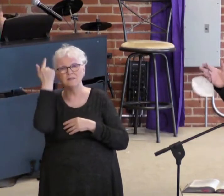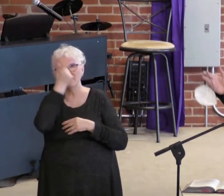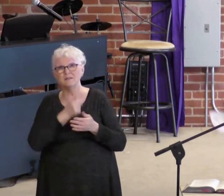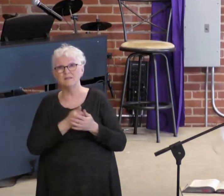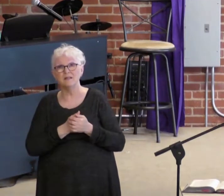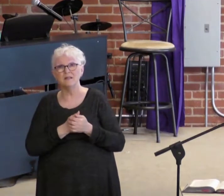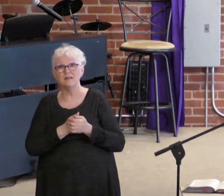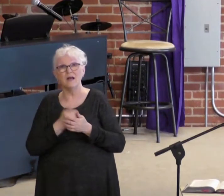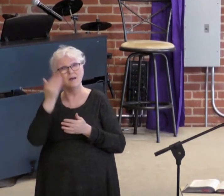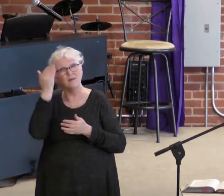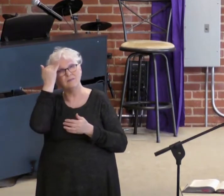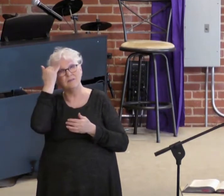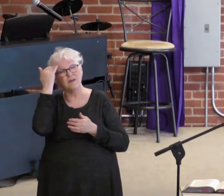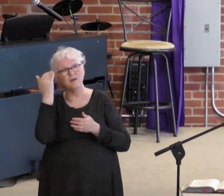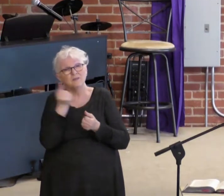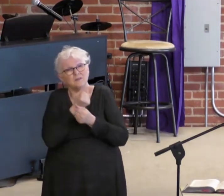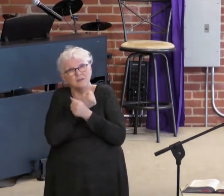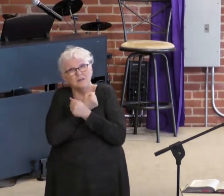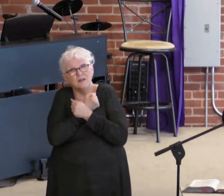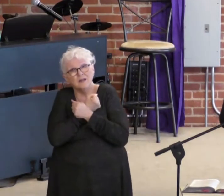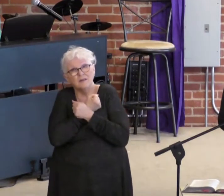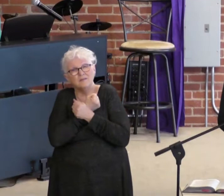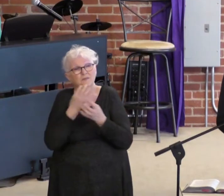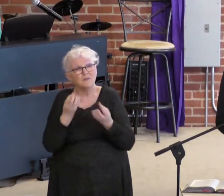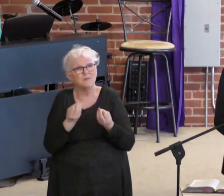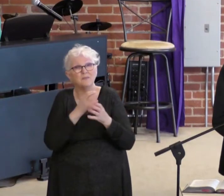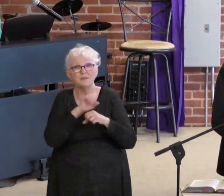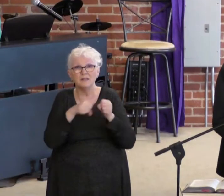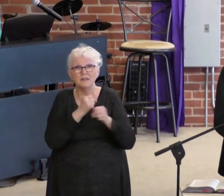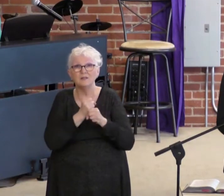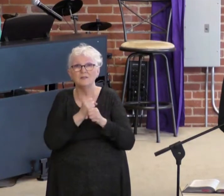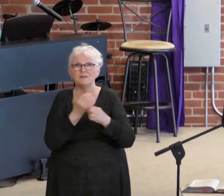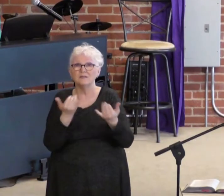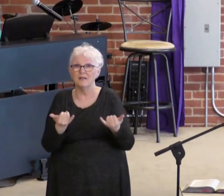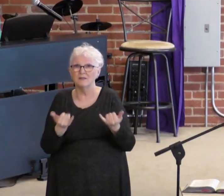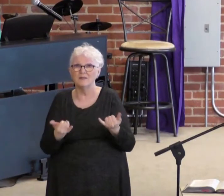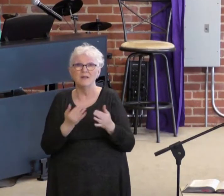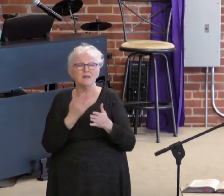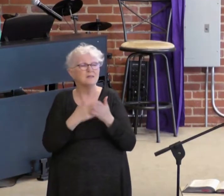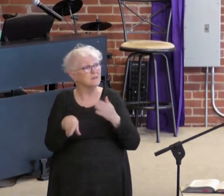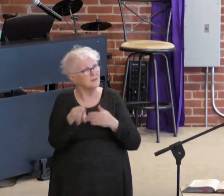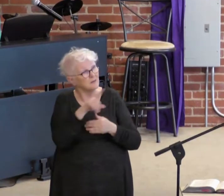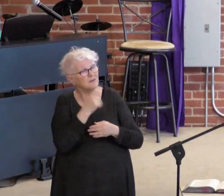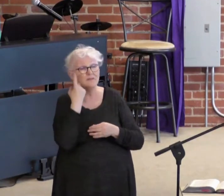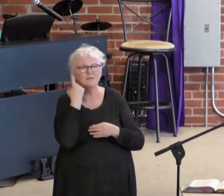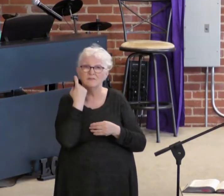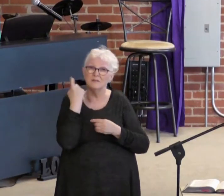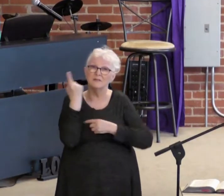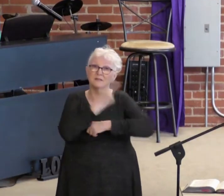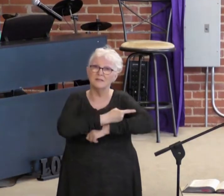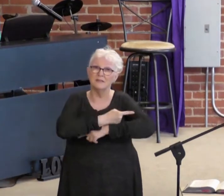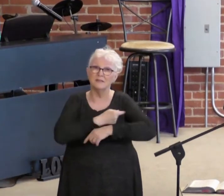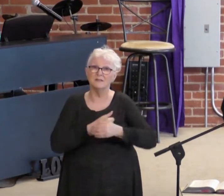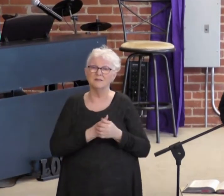a number of years now. Some of you for 8 years. Some of you only for recent days.